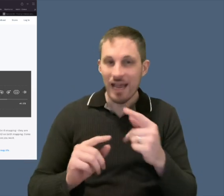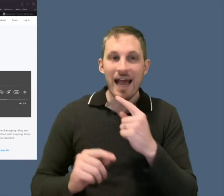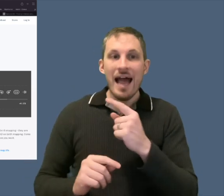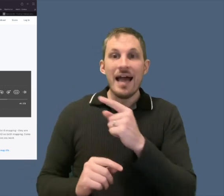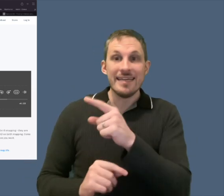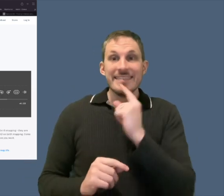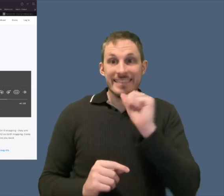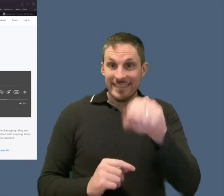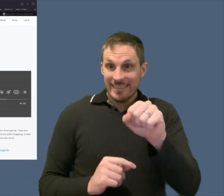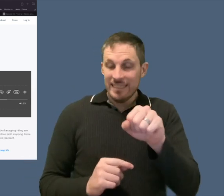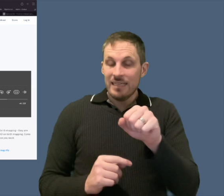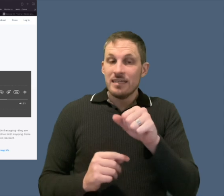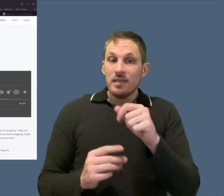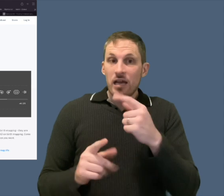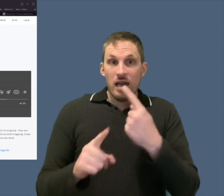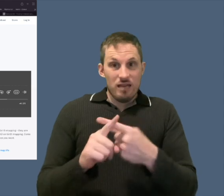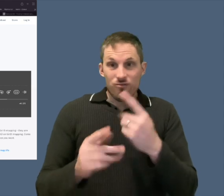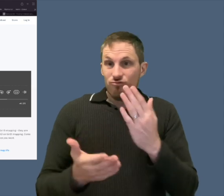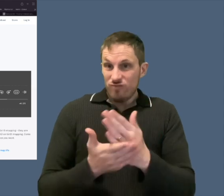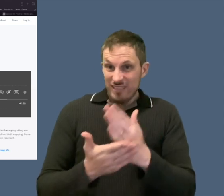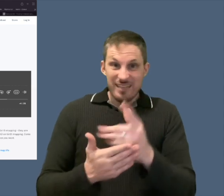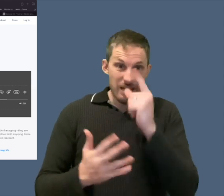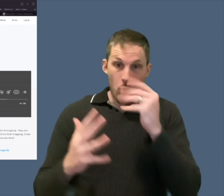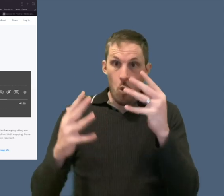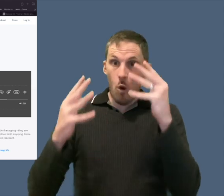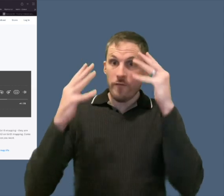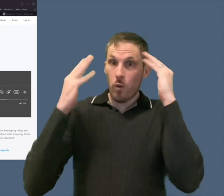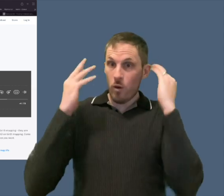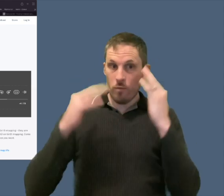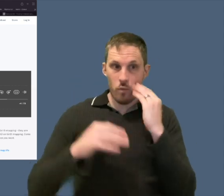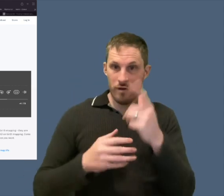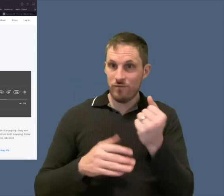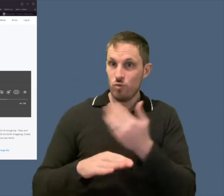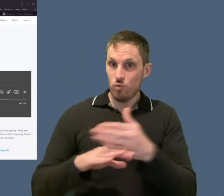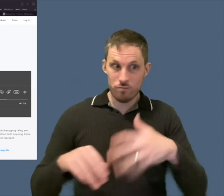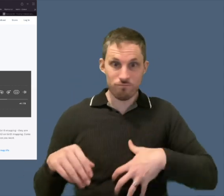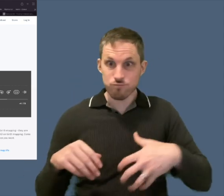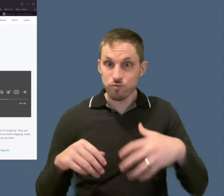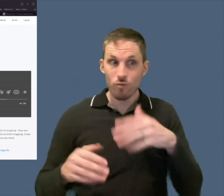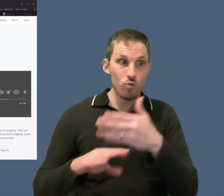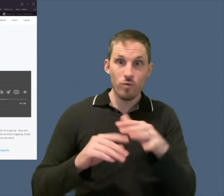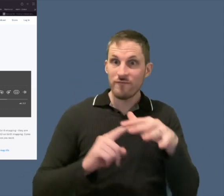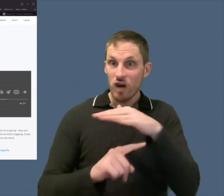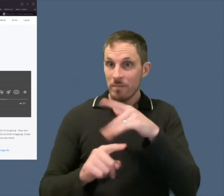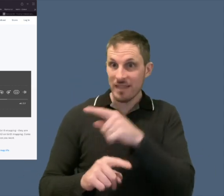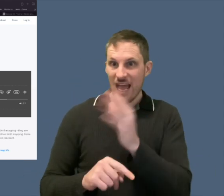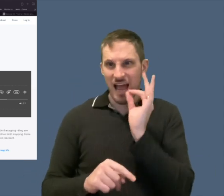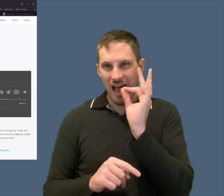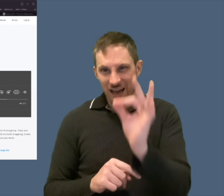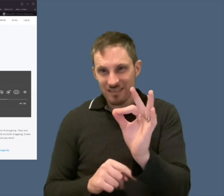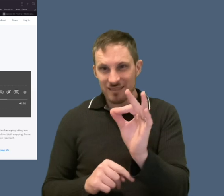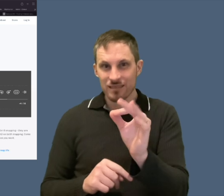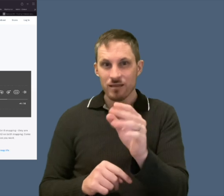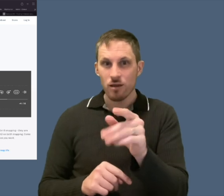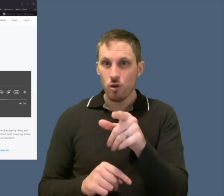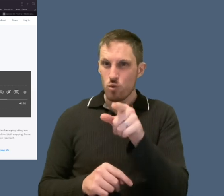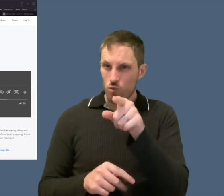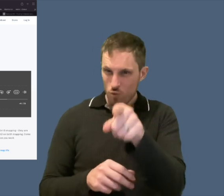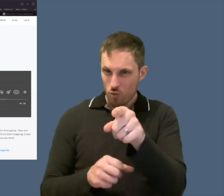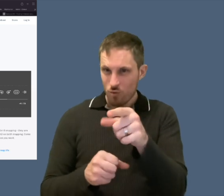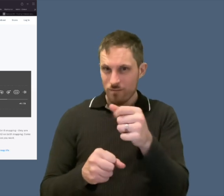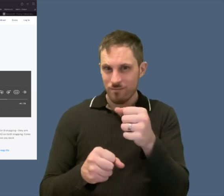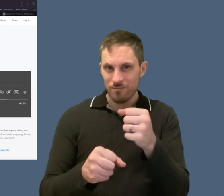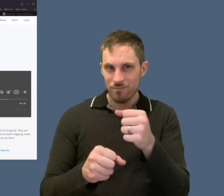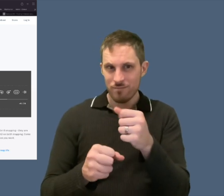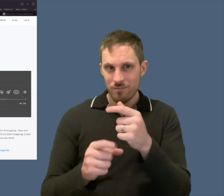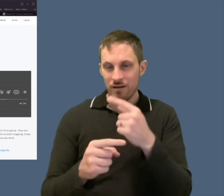really overwhelming when you're stepping into a new environment and then being asked to make some sort of